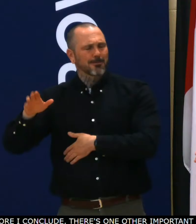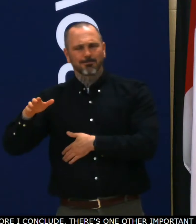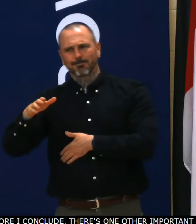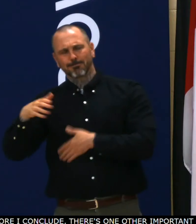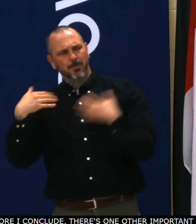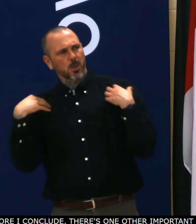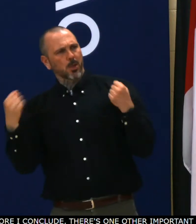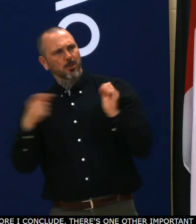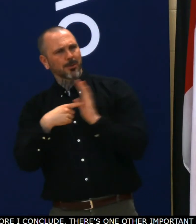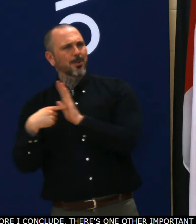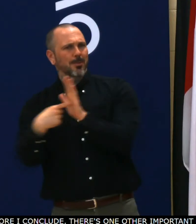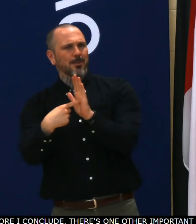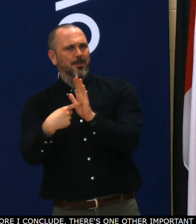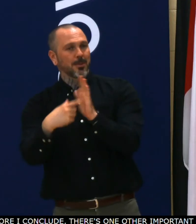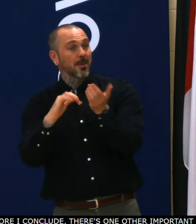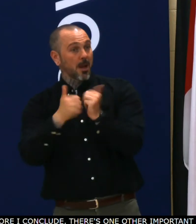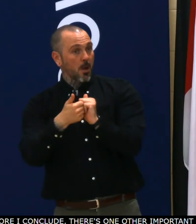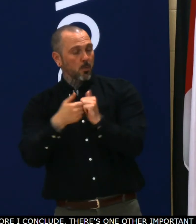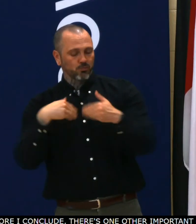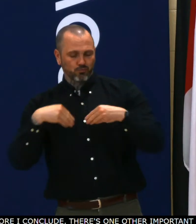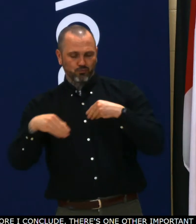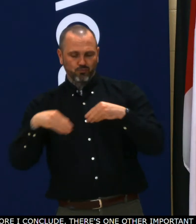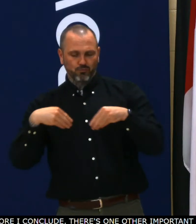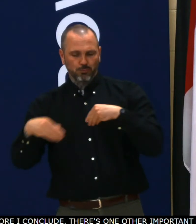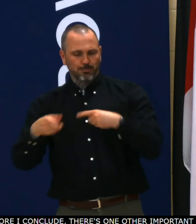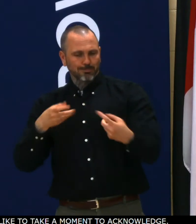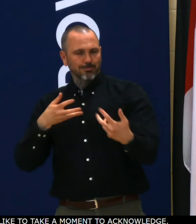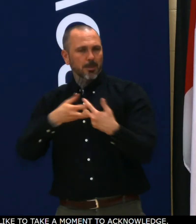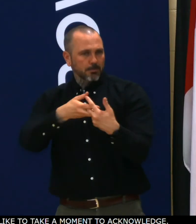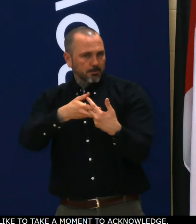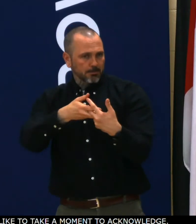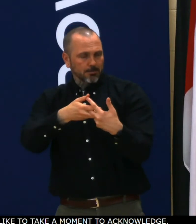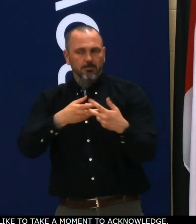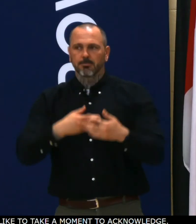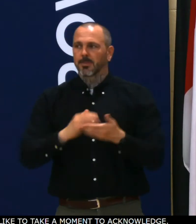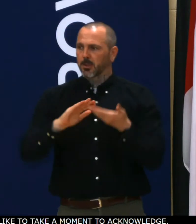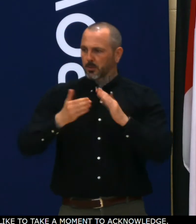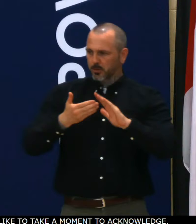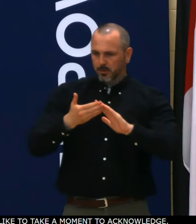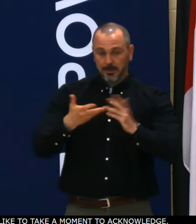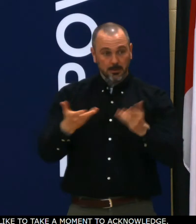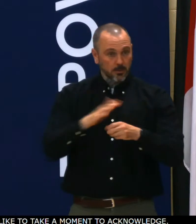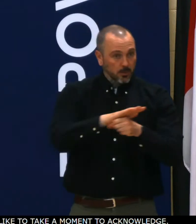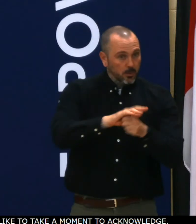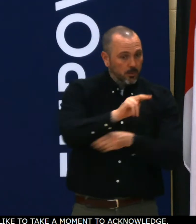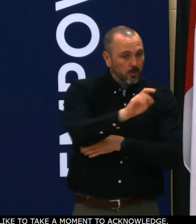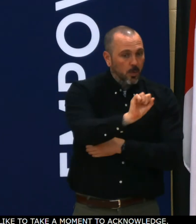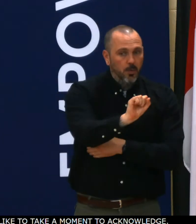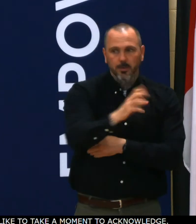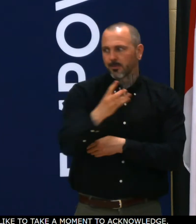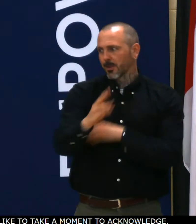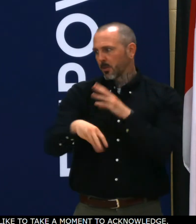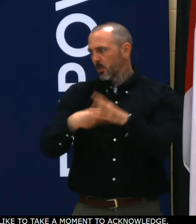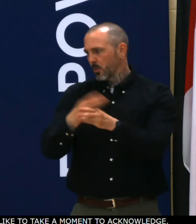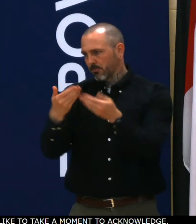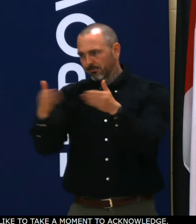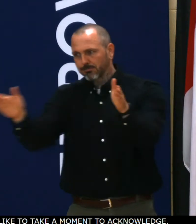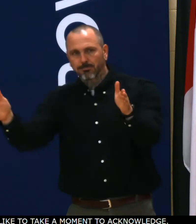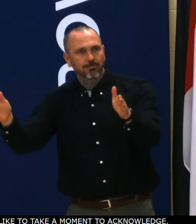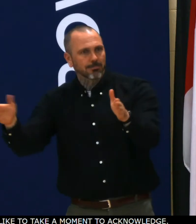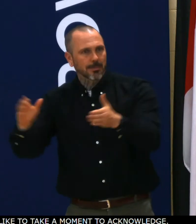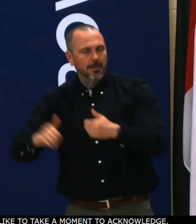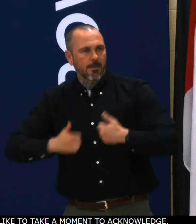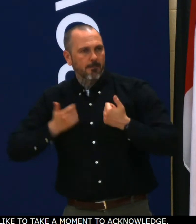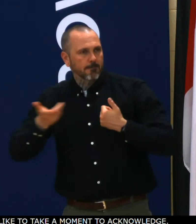being adaptable, working and living in the communities in Nova Scotia and beyond to make, quite frankly, the world a better